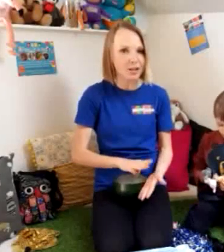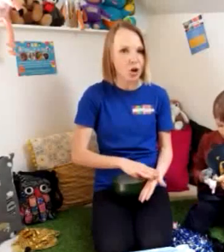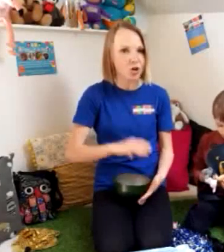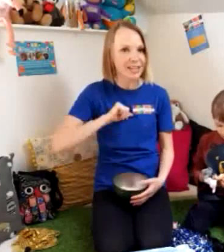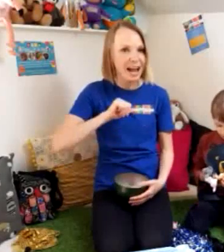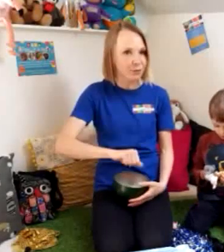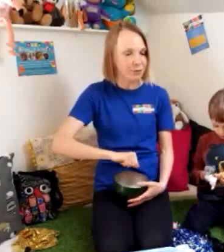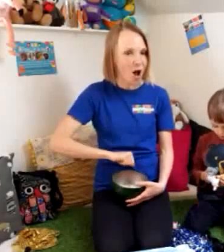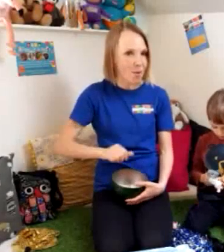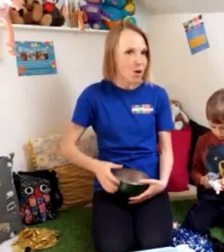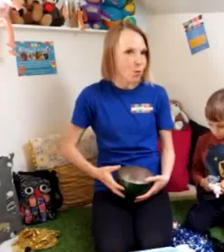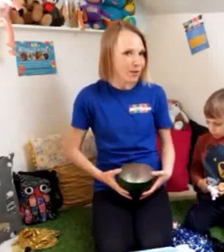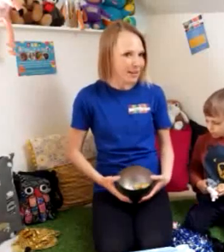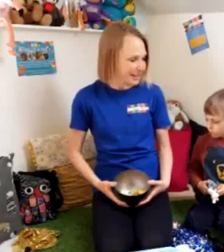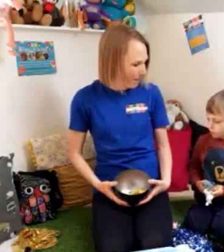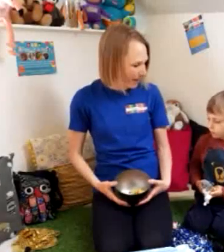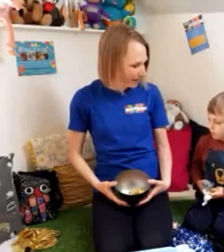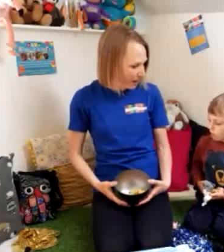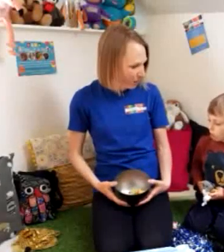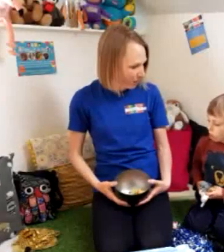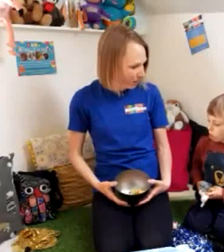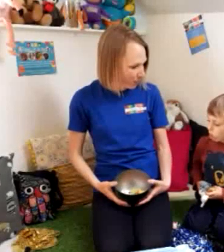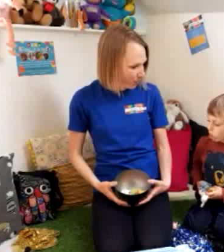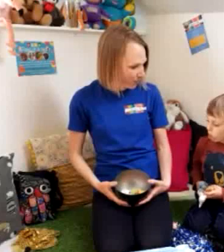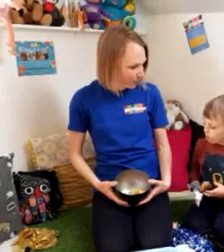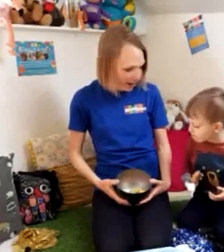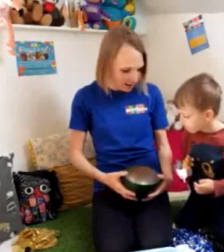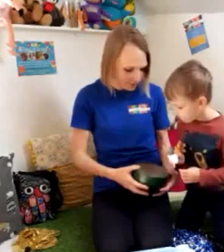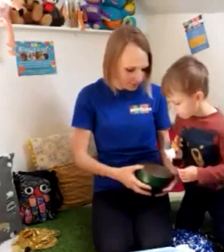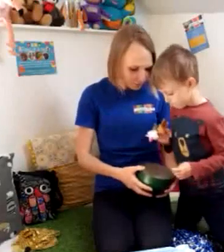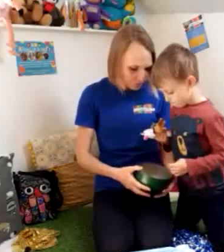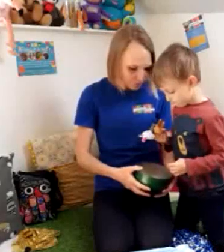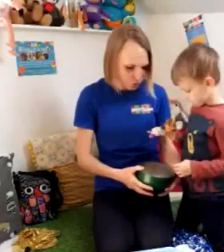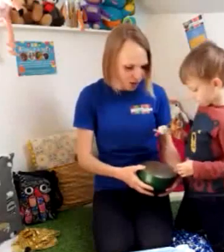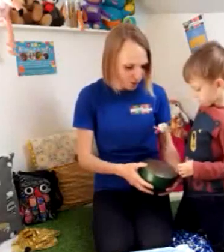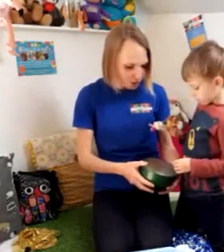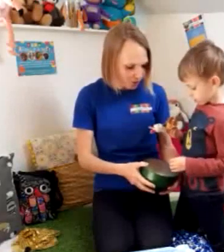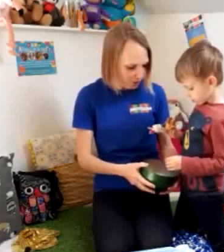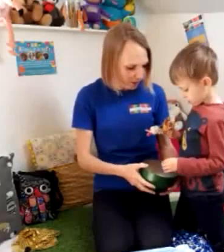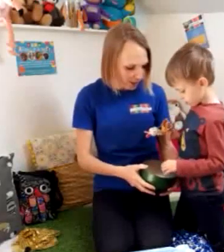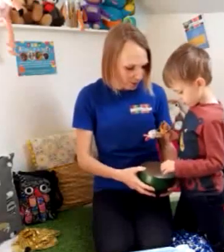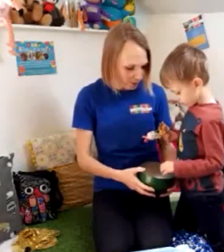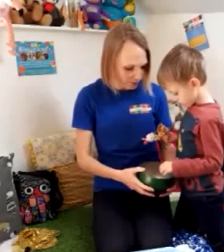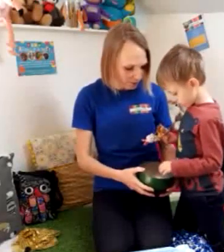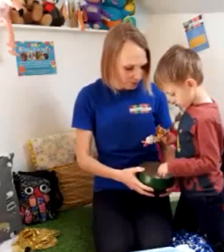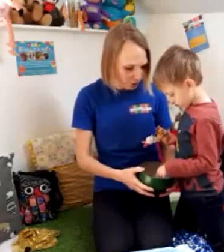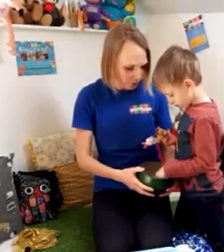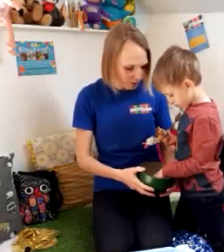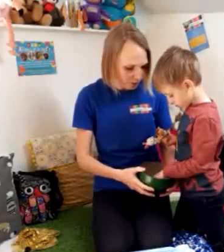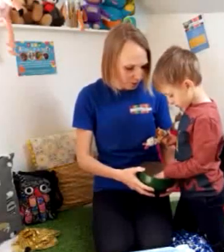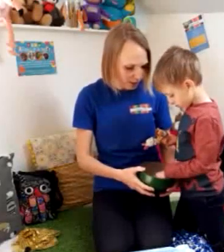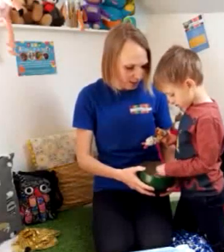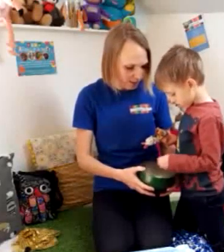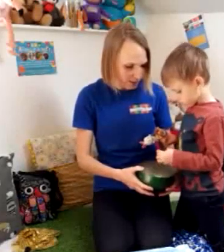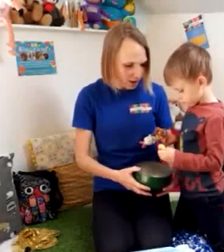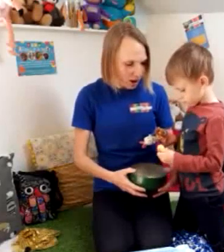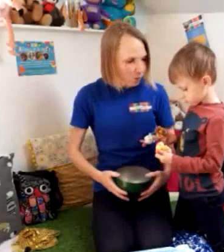MacDonald Had a Farm when these get picked out? Yeah? So, do you want to pick one out? Show everybody what it is. What's that